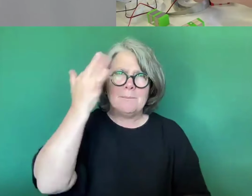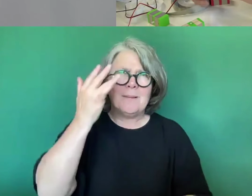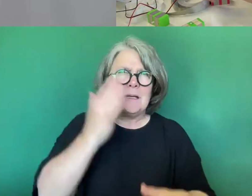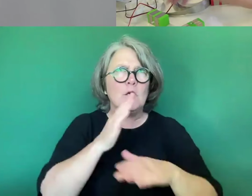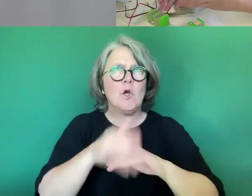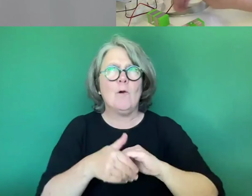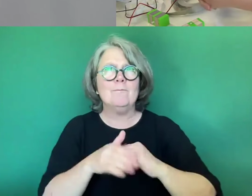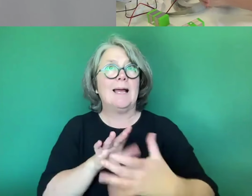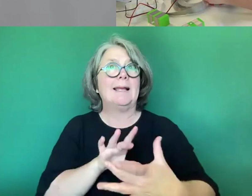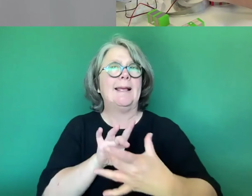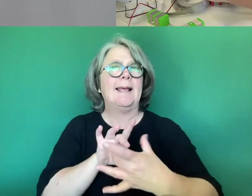a good connection, yes, you could sew it in.